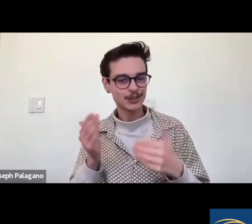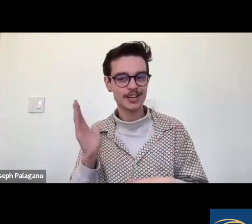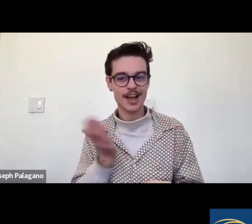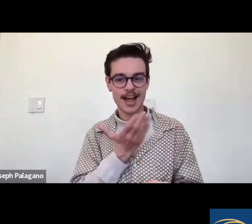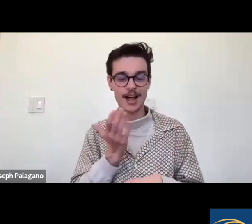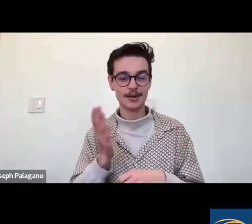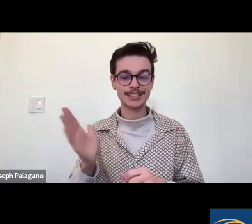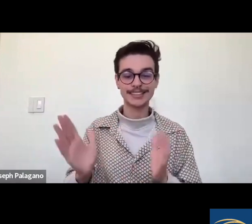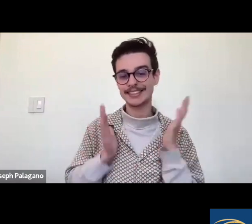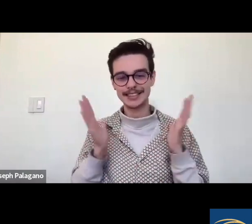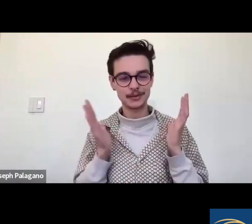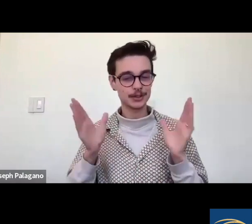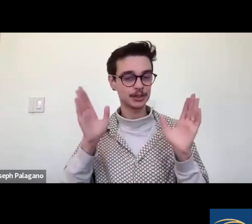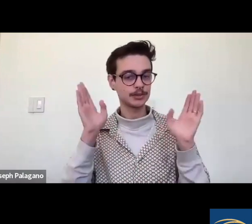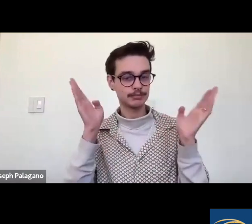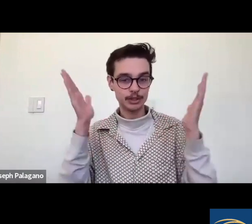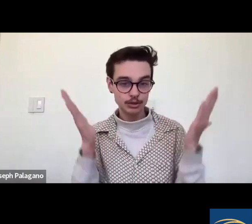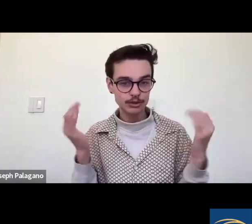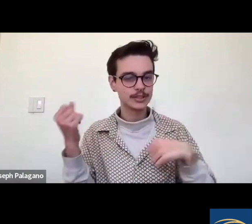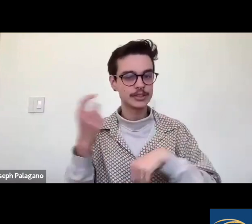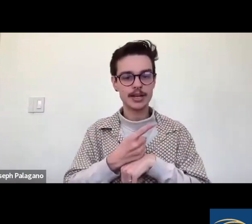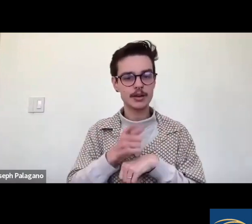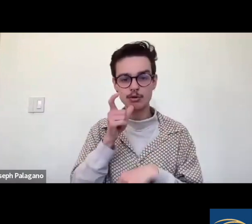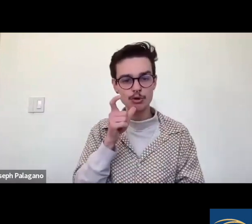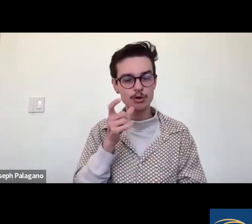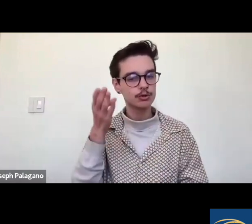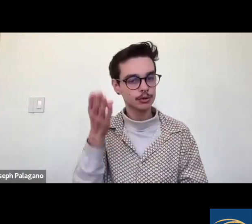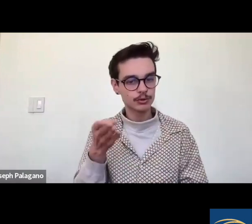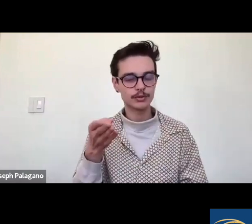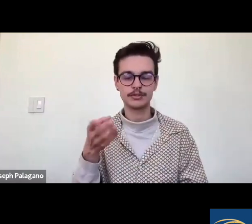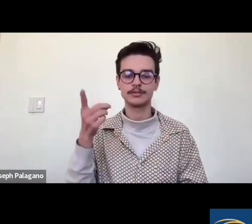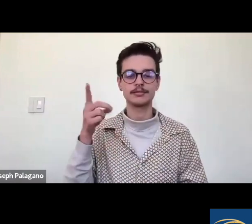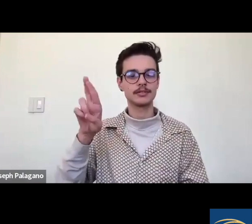I'm so honored to introduce our distinguished lecturer today,